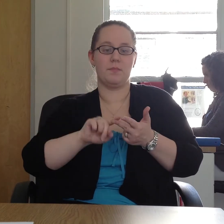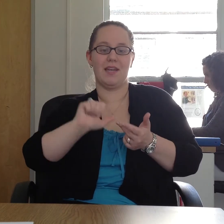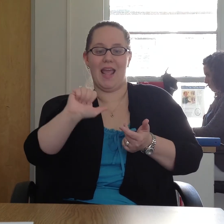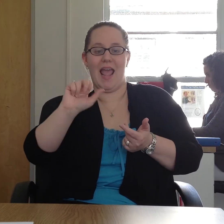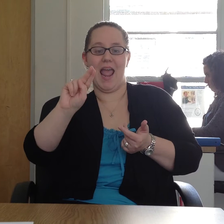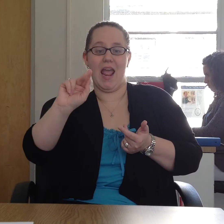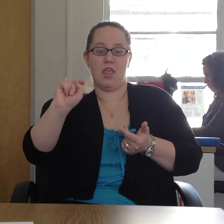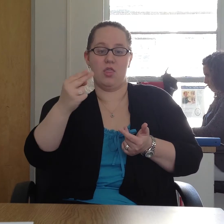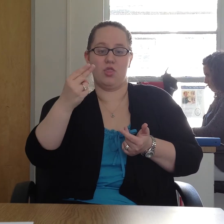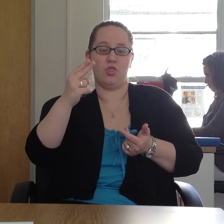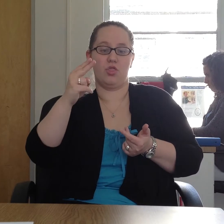anthrax,